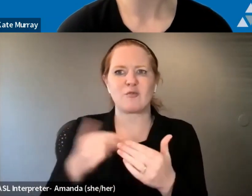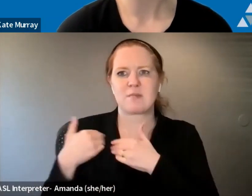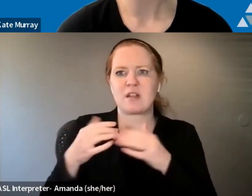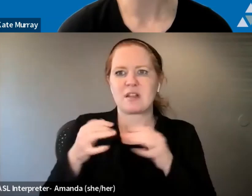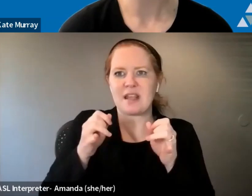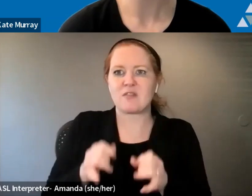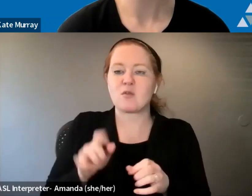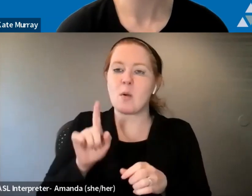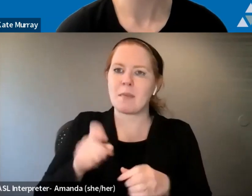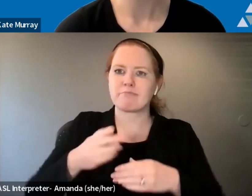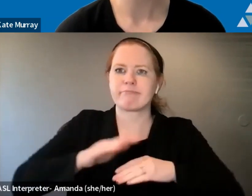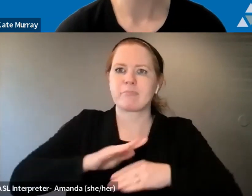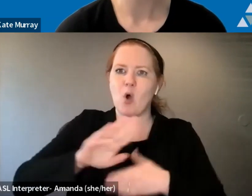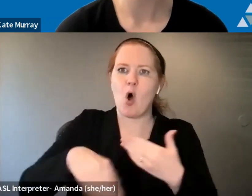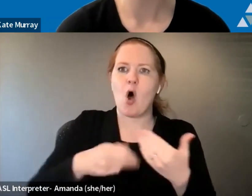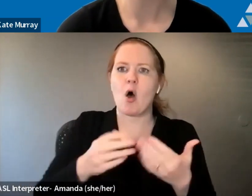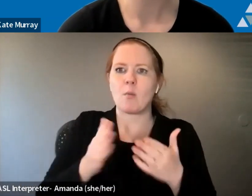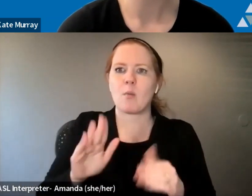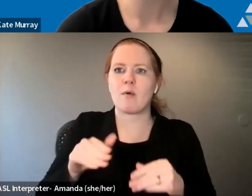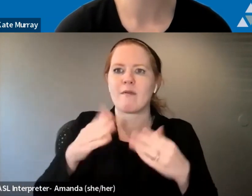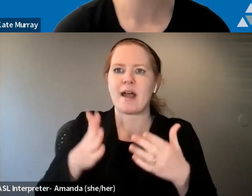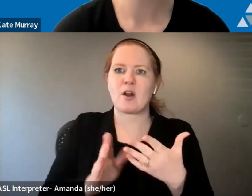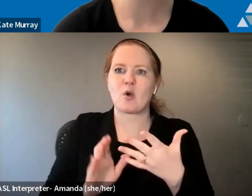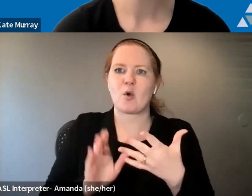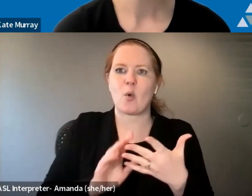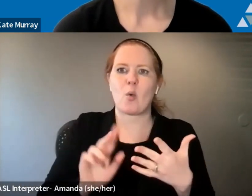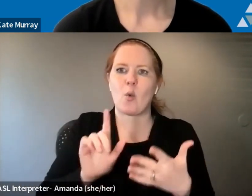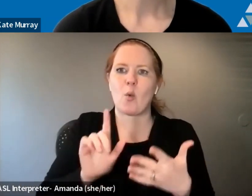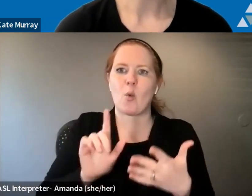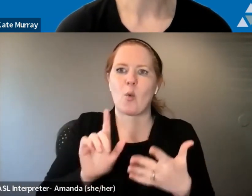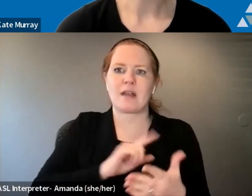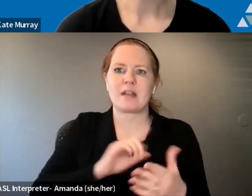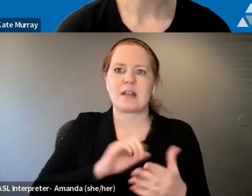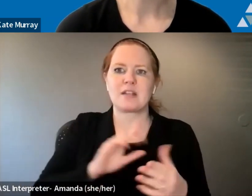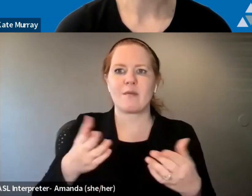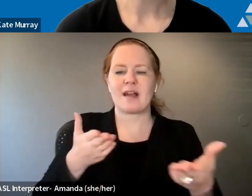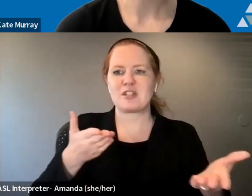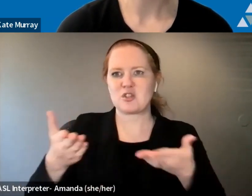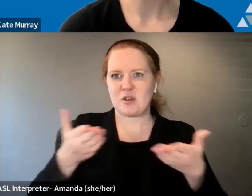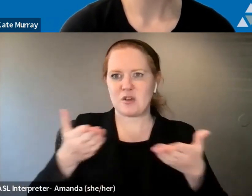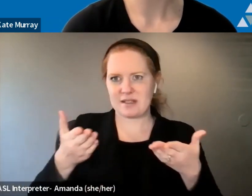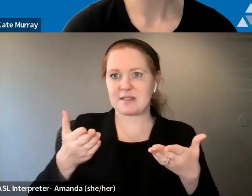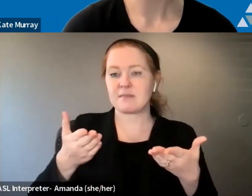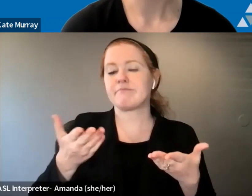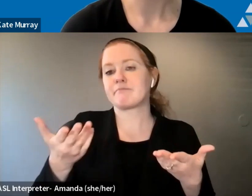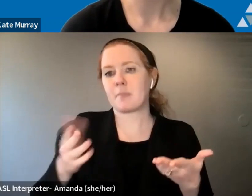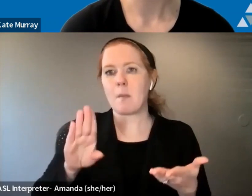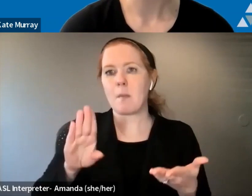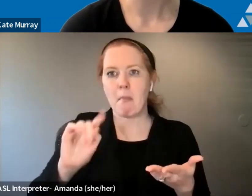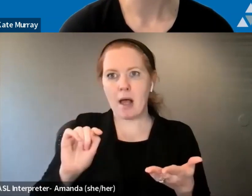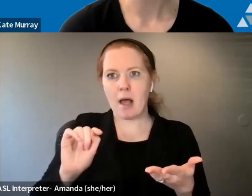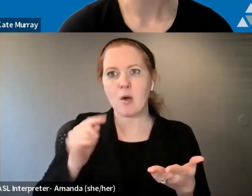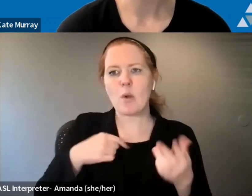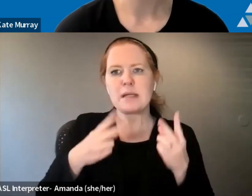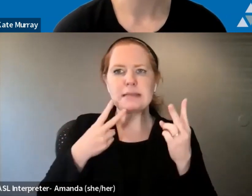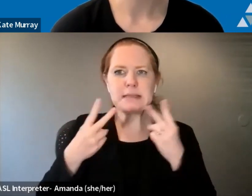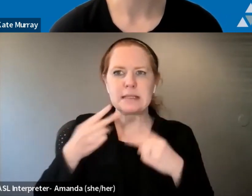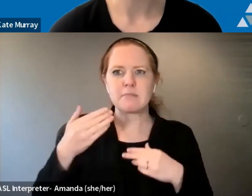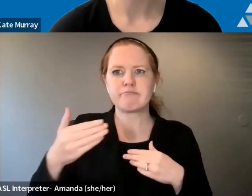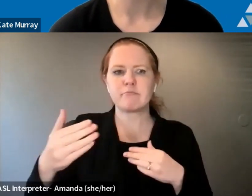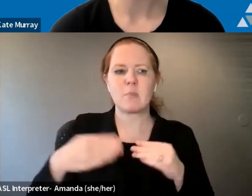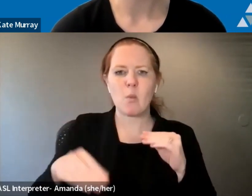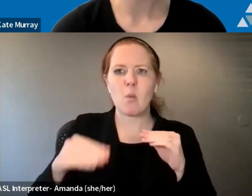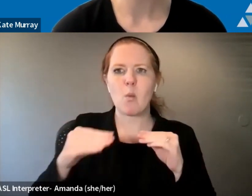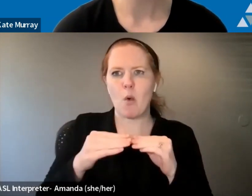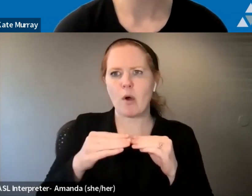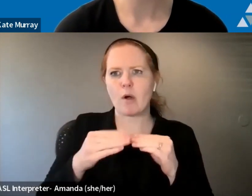meet all provider qualifications without exception to provide the service. But it is something that we're seeing, I think, more of. And of course,